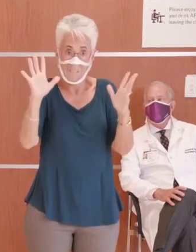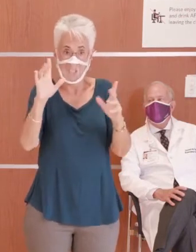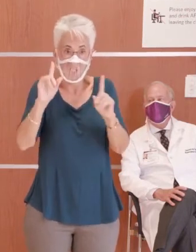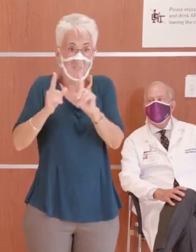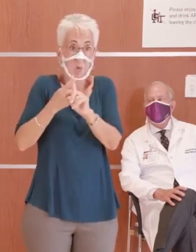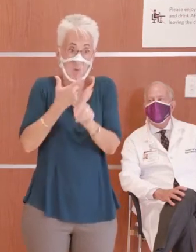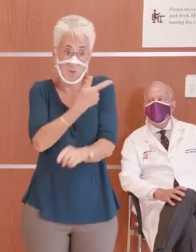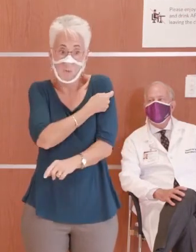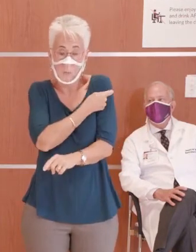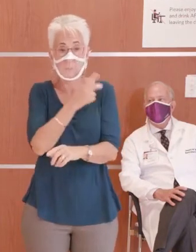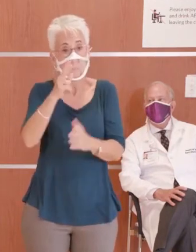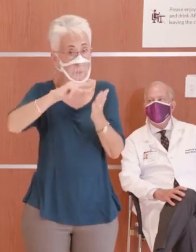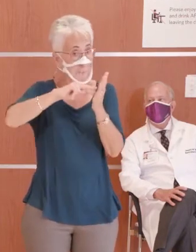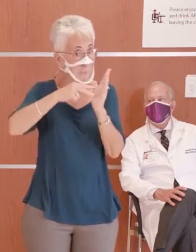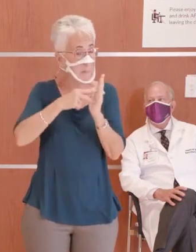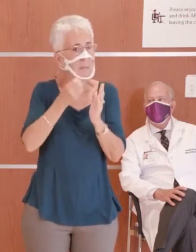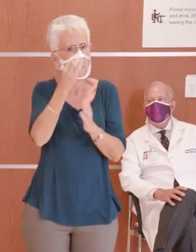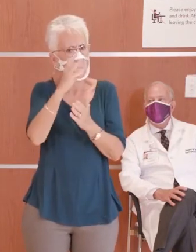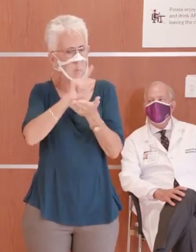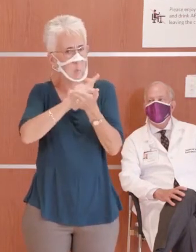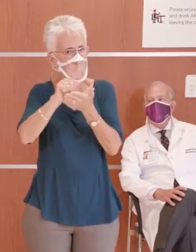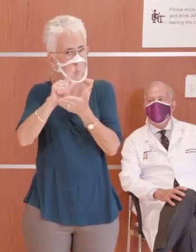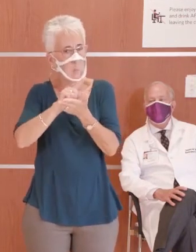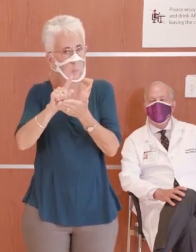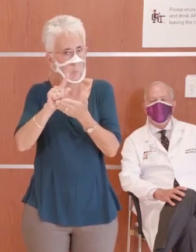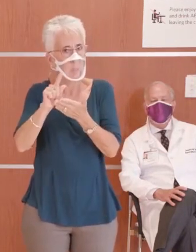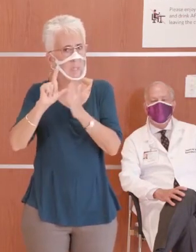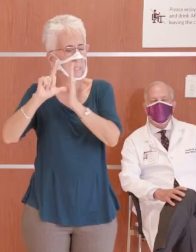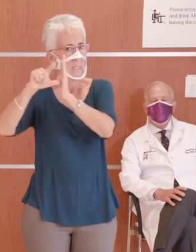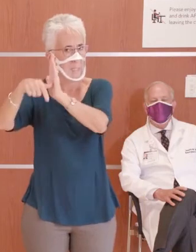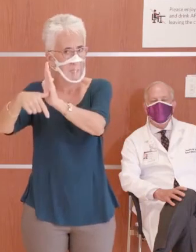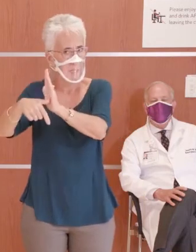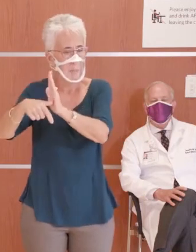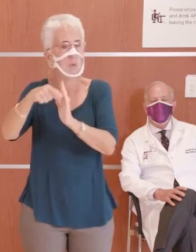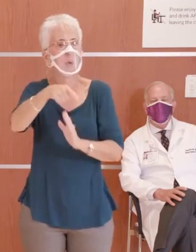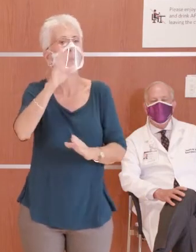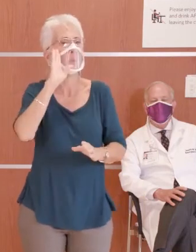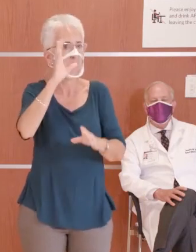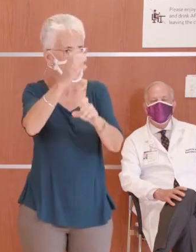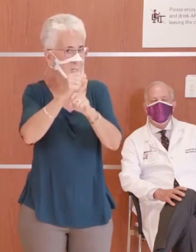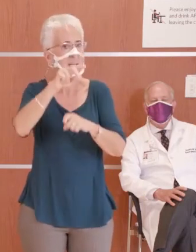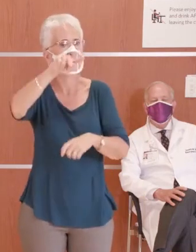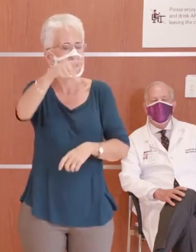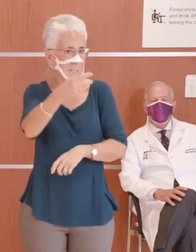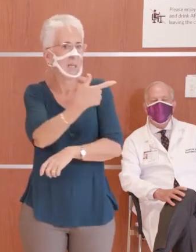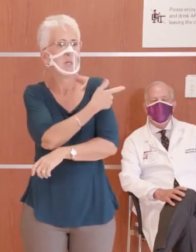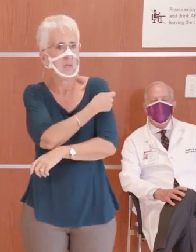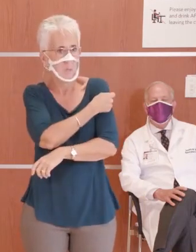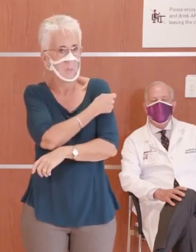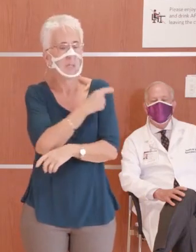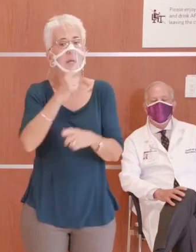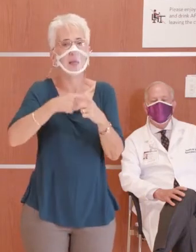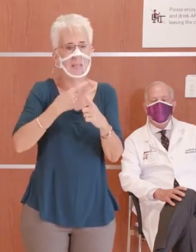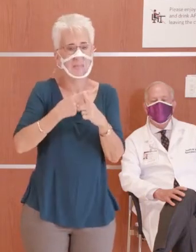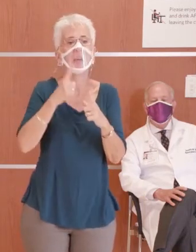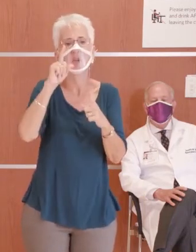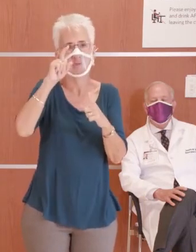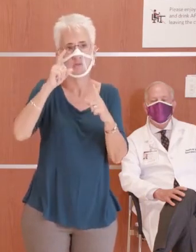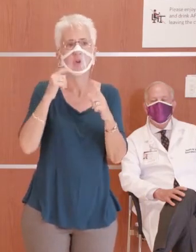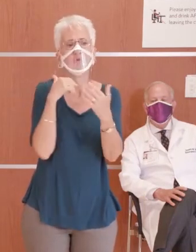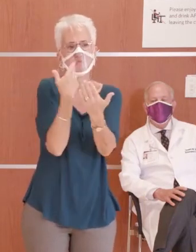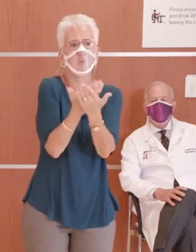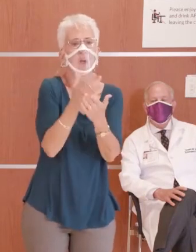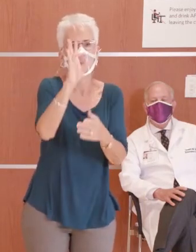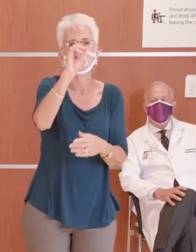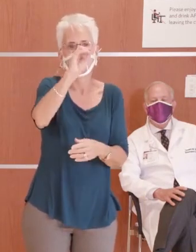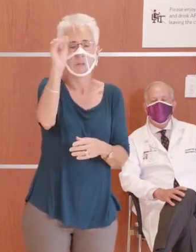we know that that means that it's a few weeks after that they get their second doses, and then we should be at that